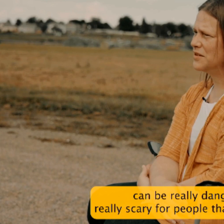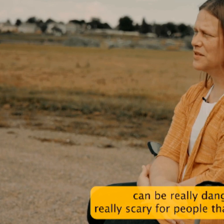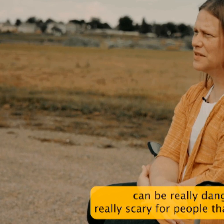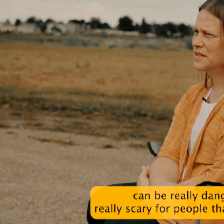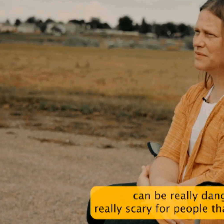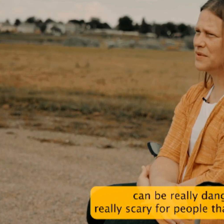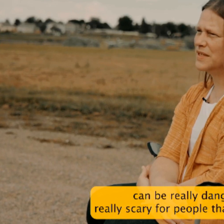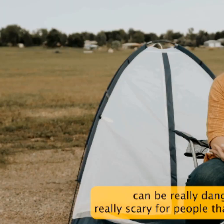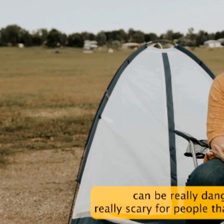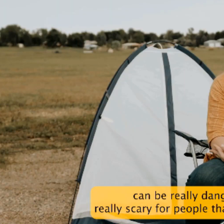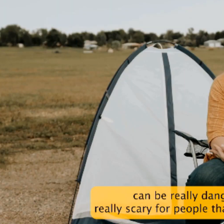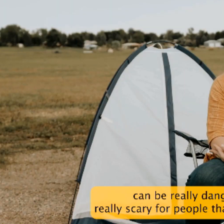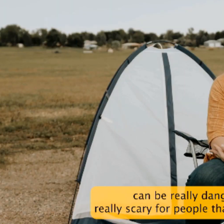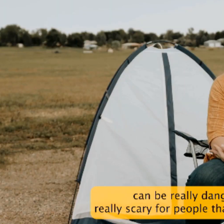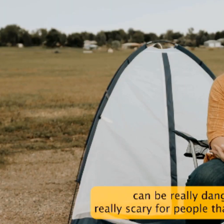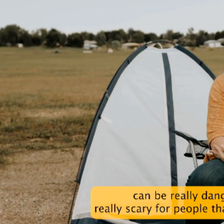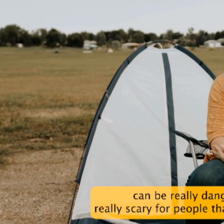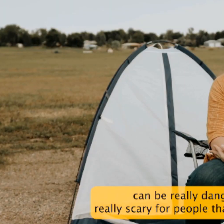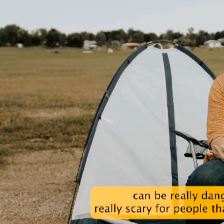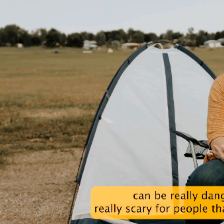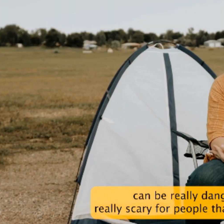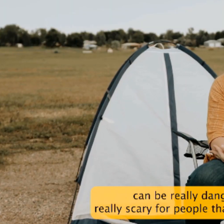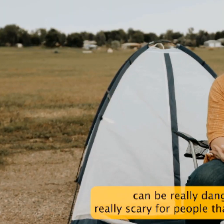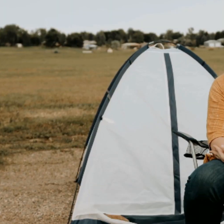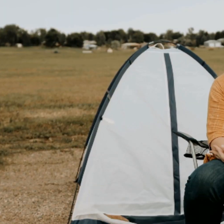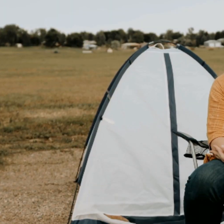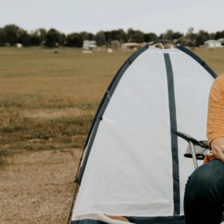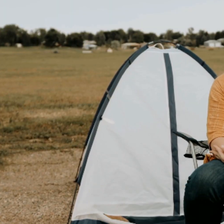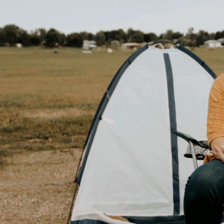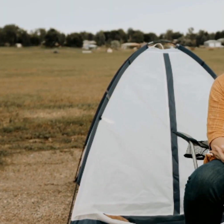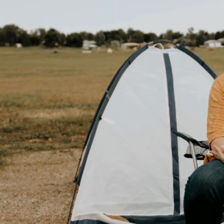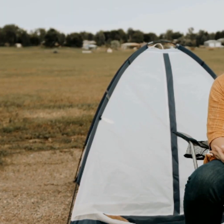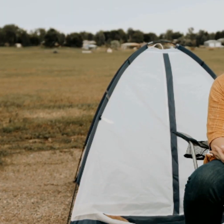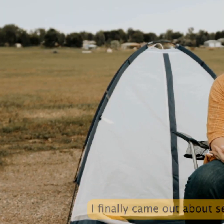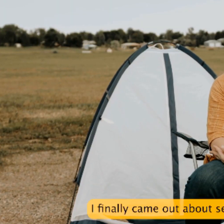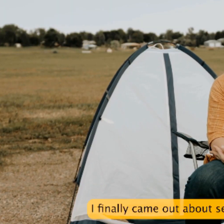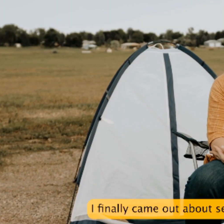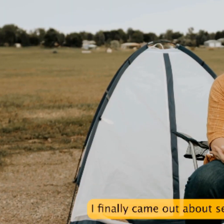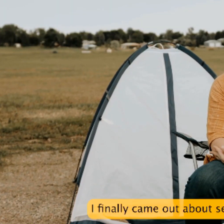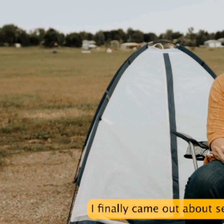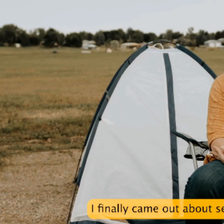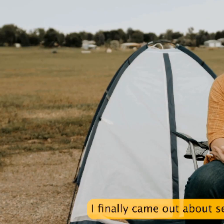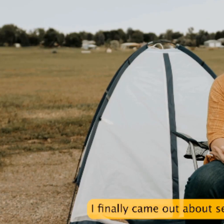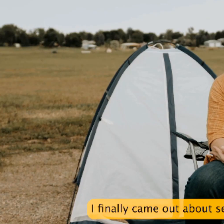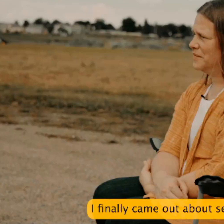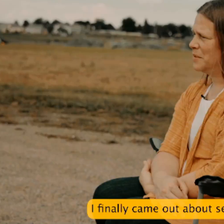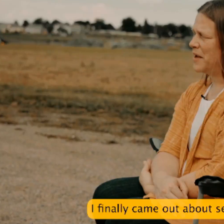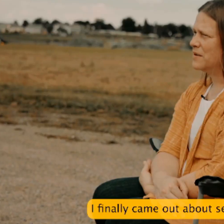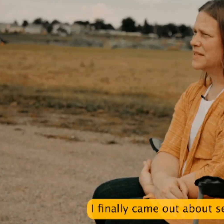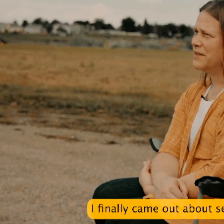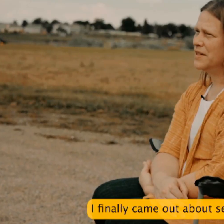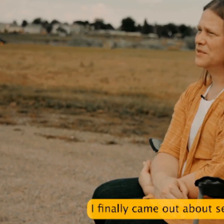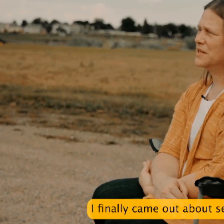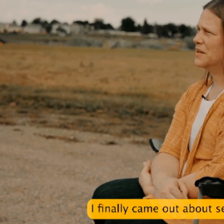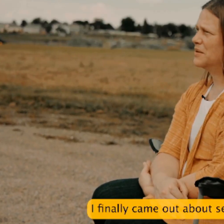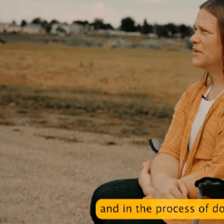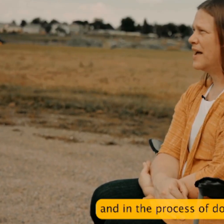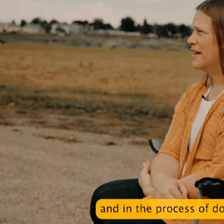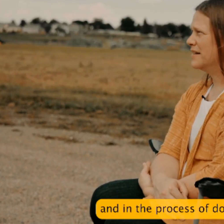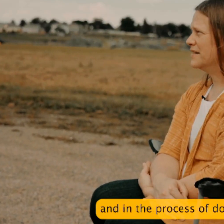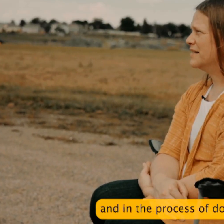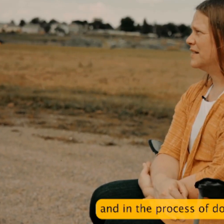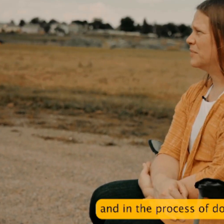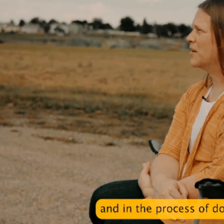really dangerous, really scary for people that are othered. I finally came out about 7 years